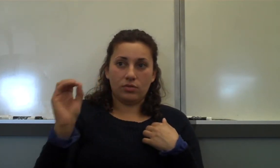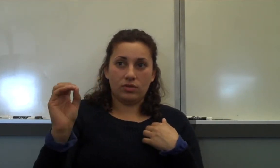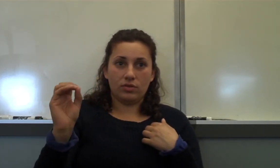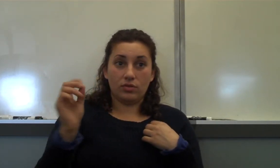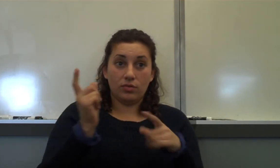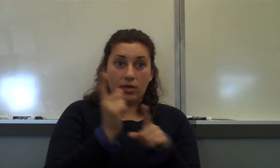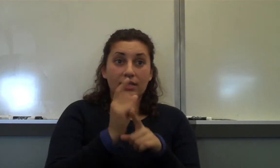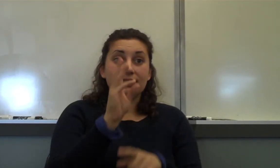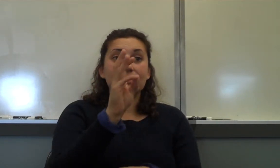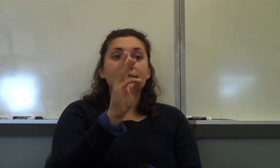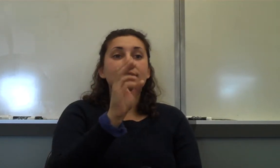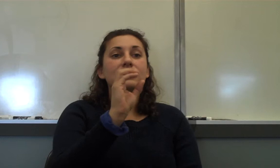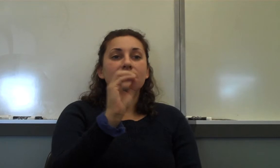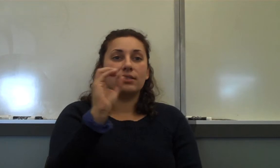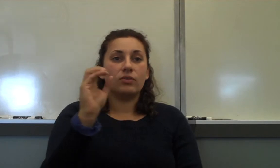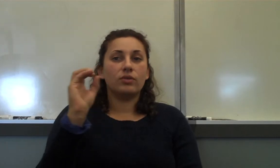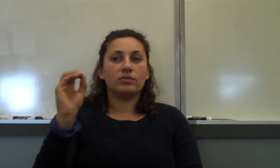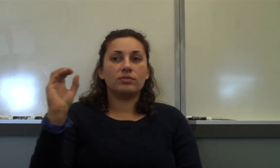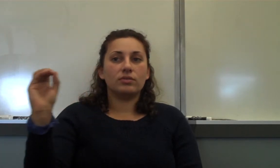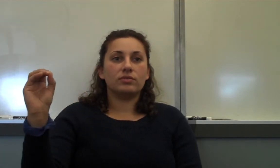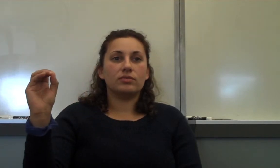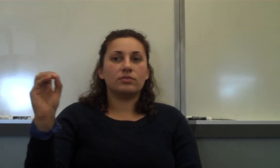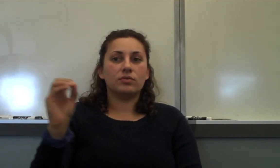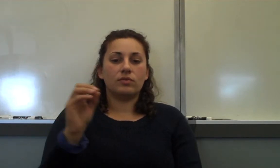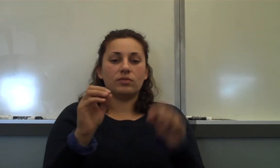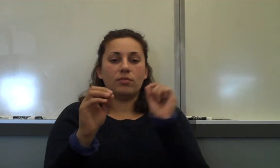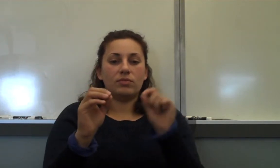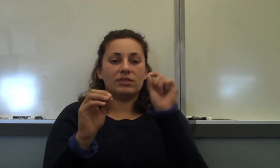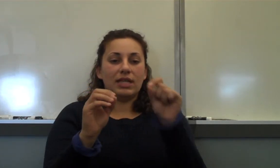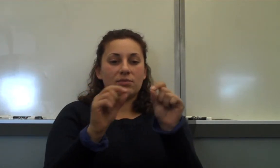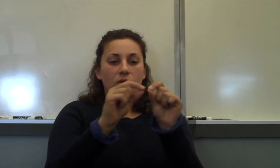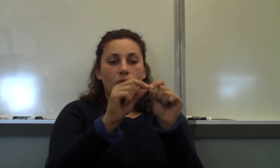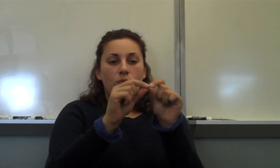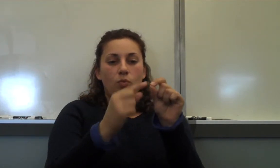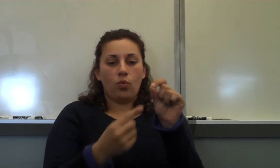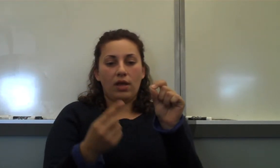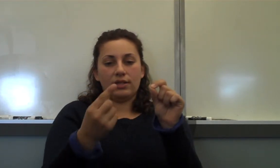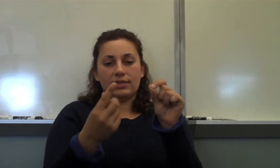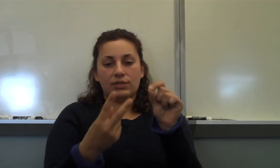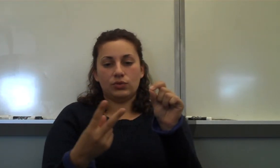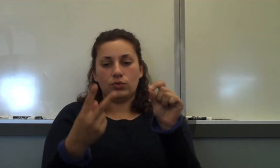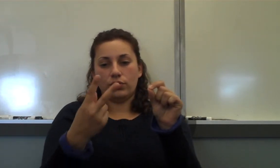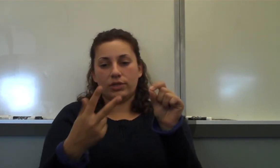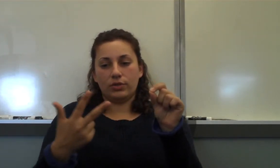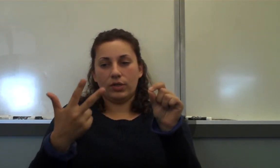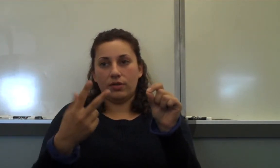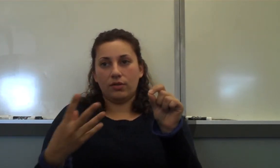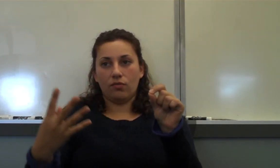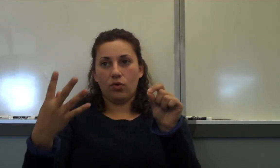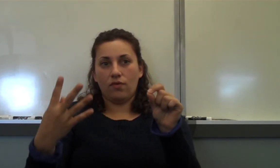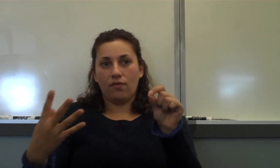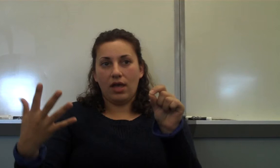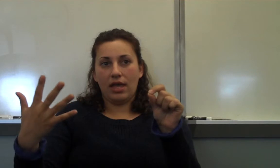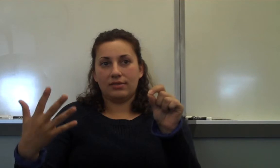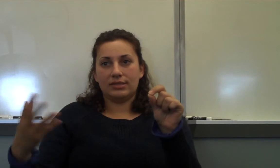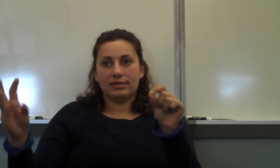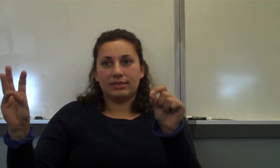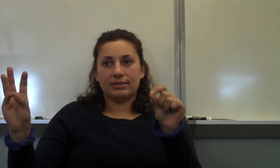move this 6 to the right. 1, 2, 3, 4, 5, 6. Put the decimal point over there, take it away from